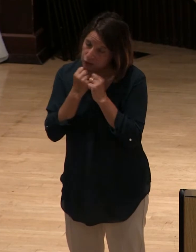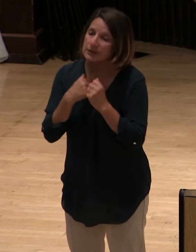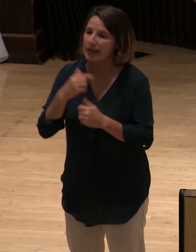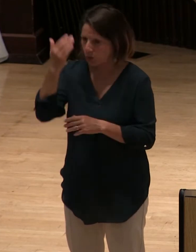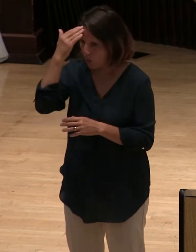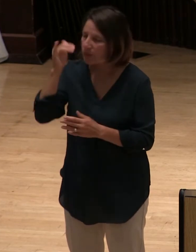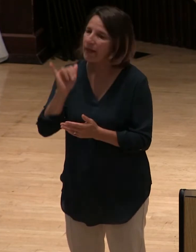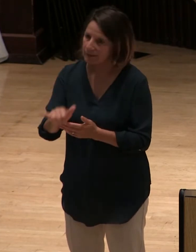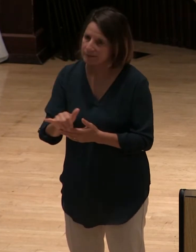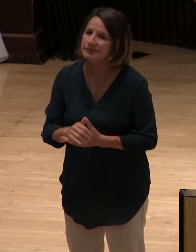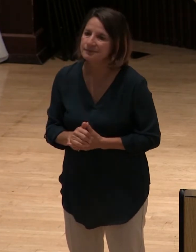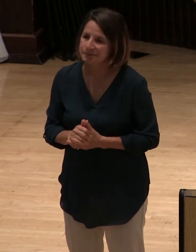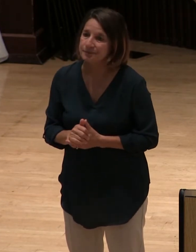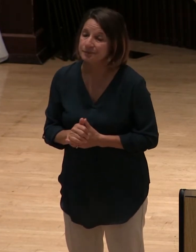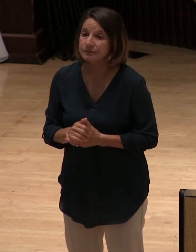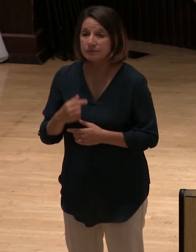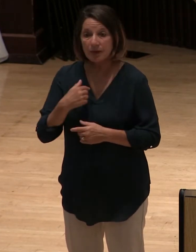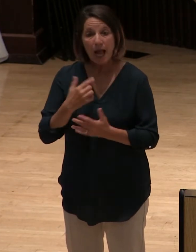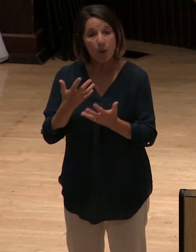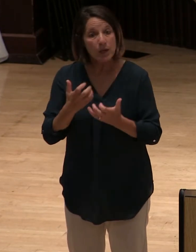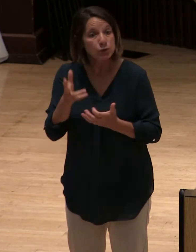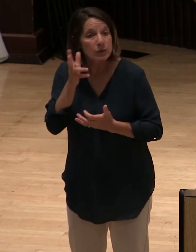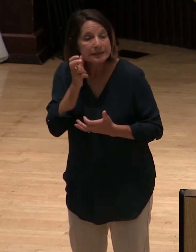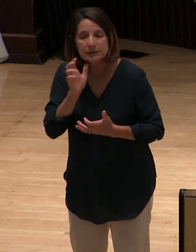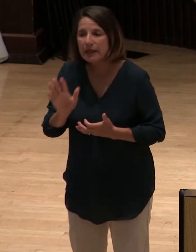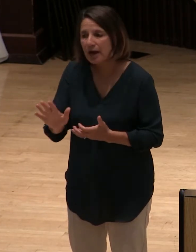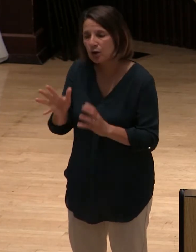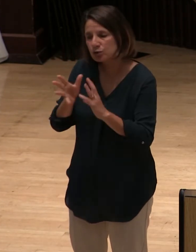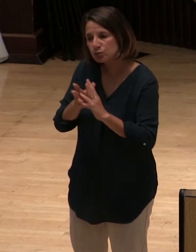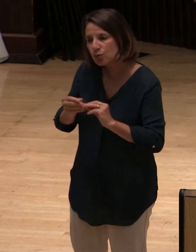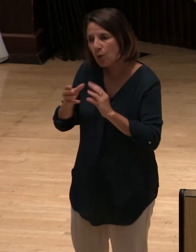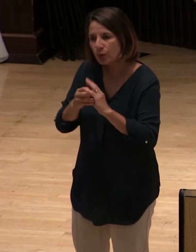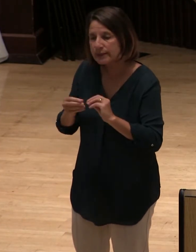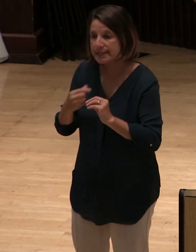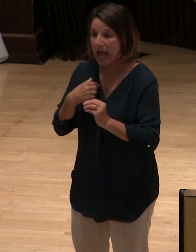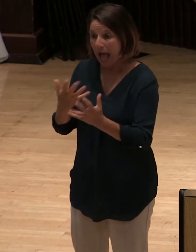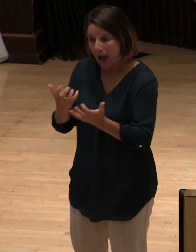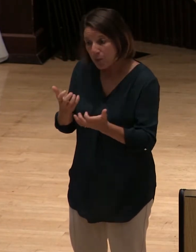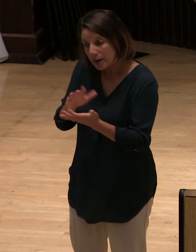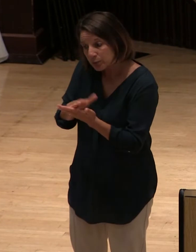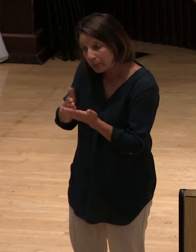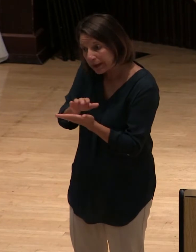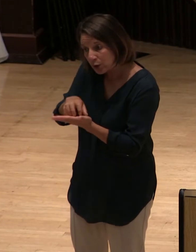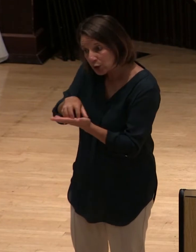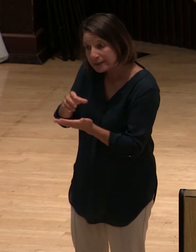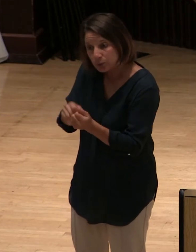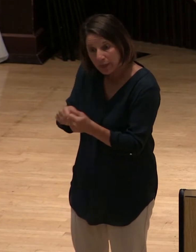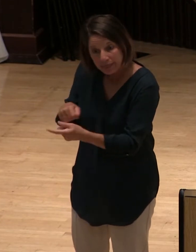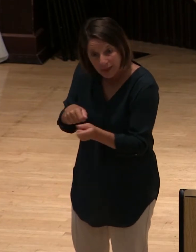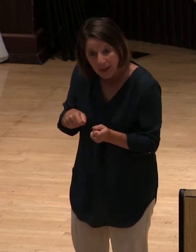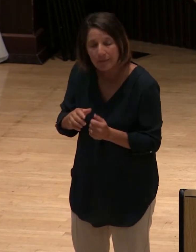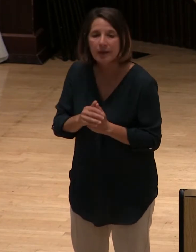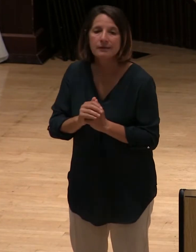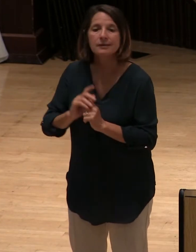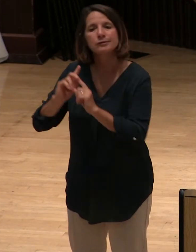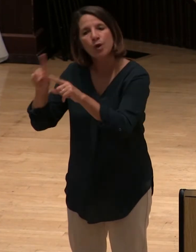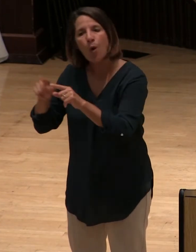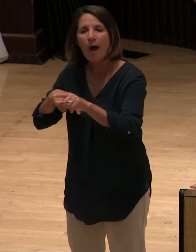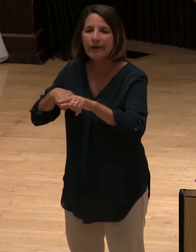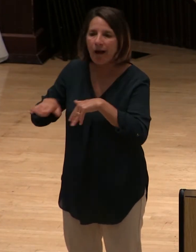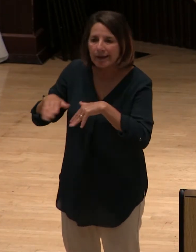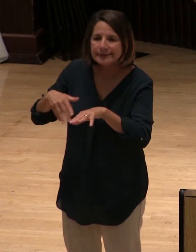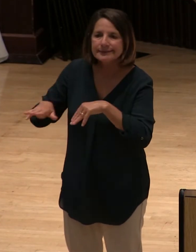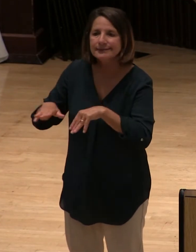that. I want to listen to their stories. I want to bake cookies with them, go on hikes and read